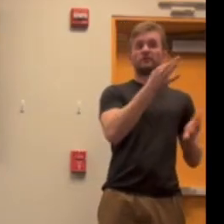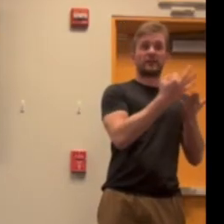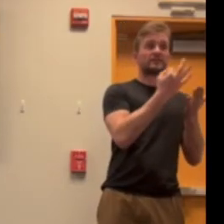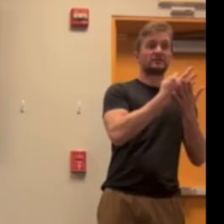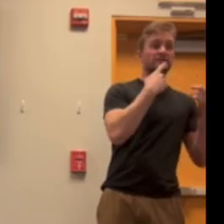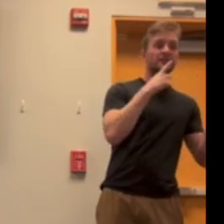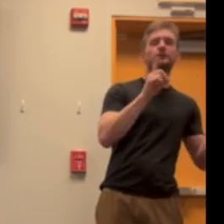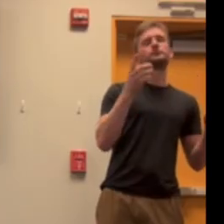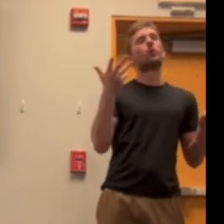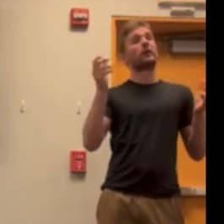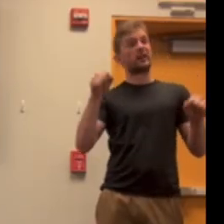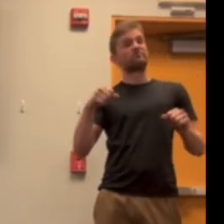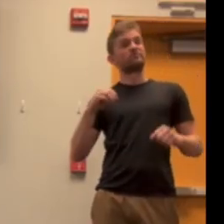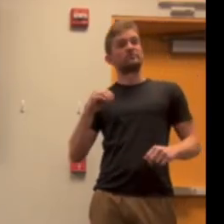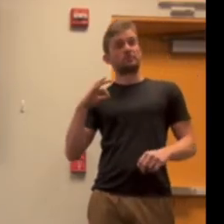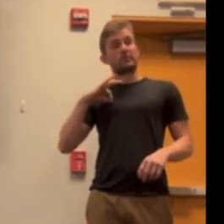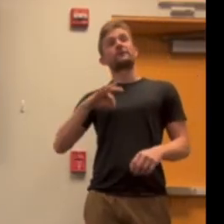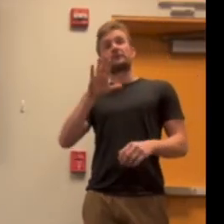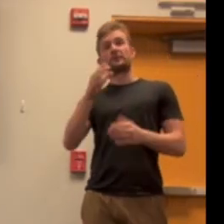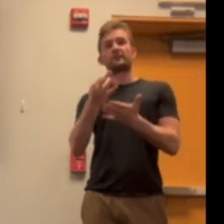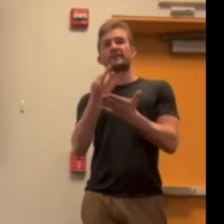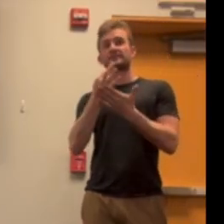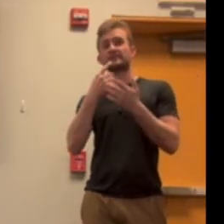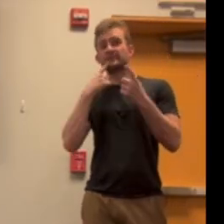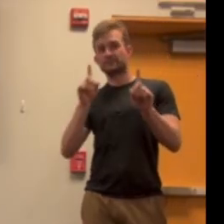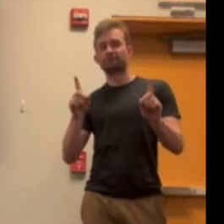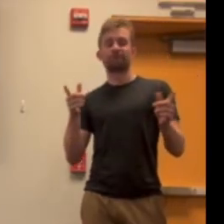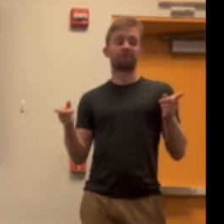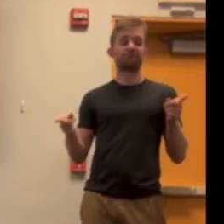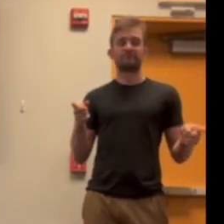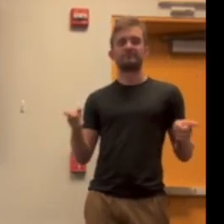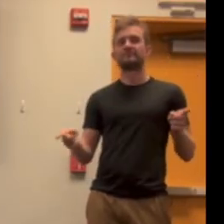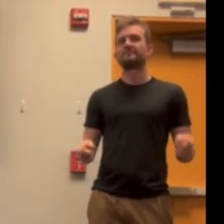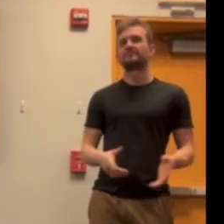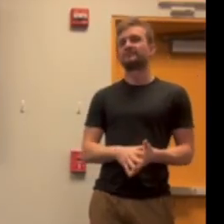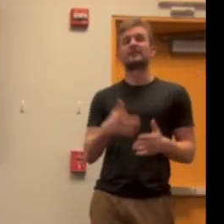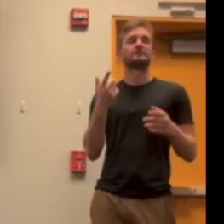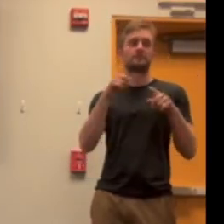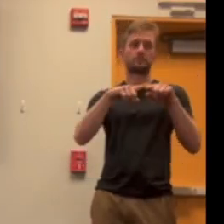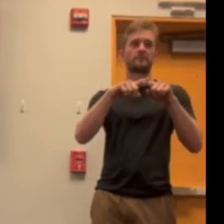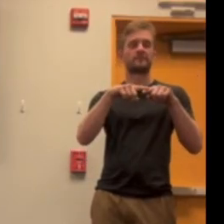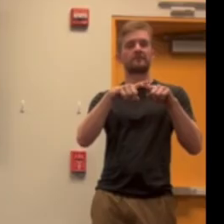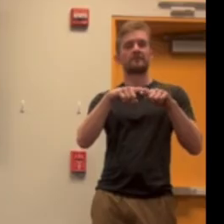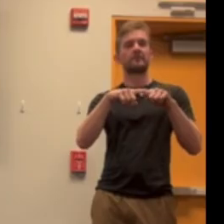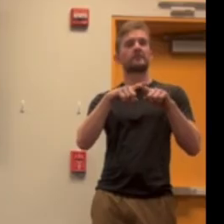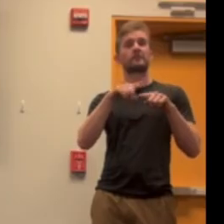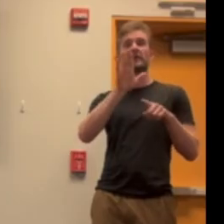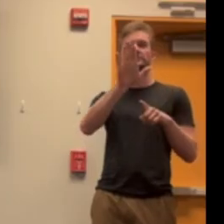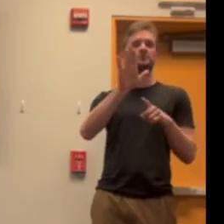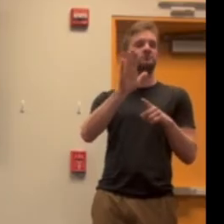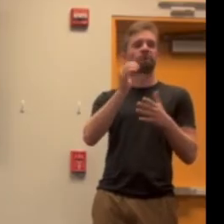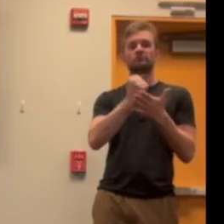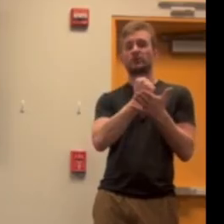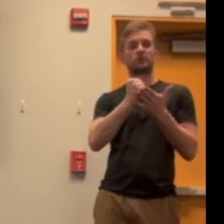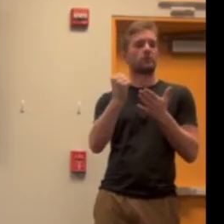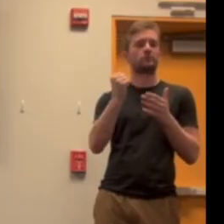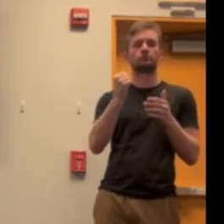important part of it. And also what kind of credit card it is will also be a big factor as